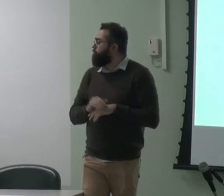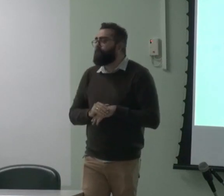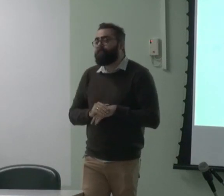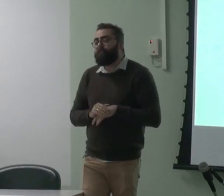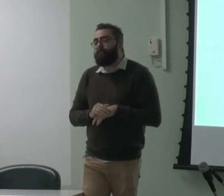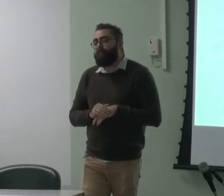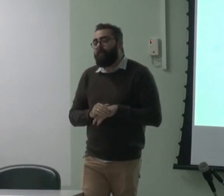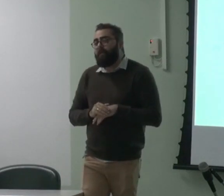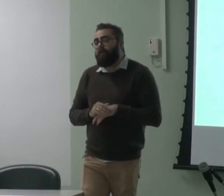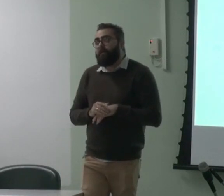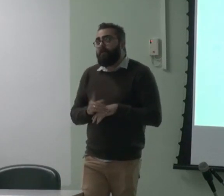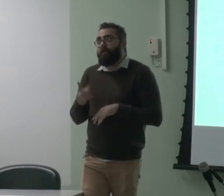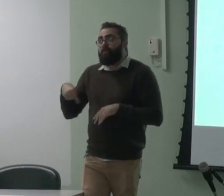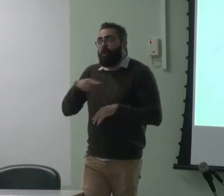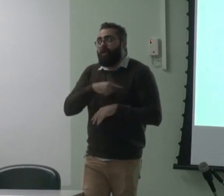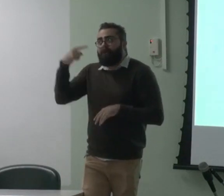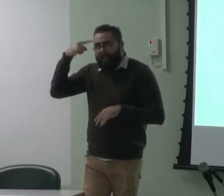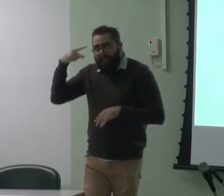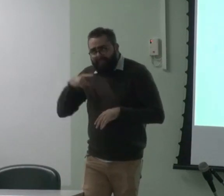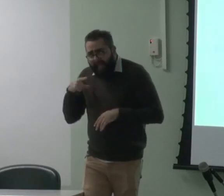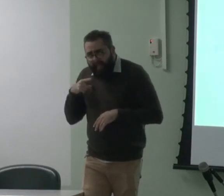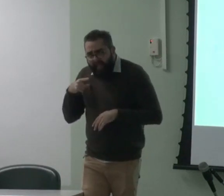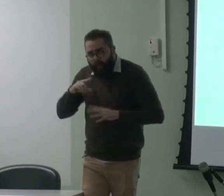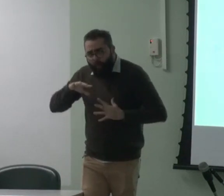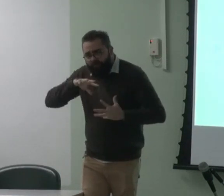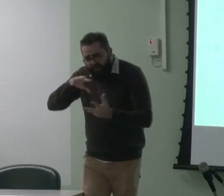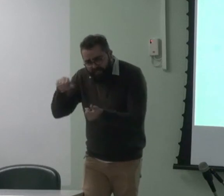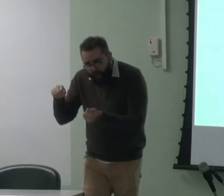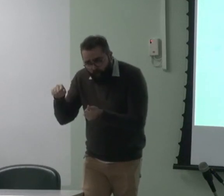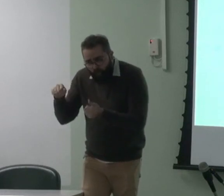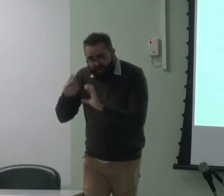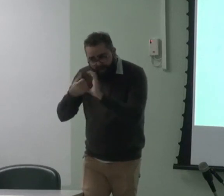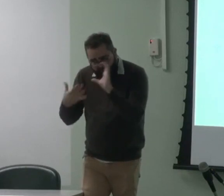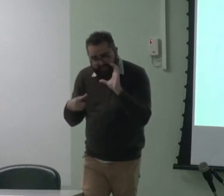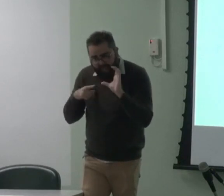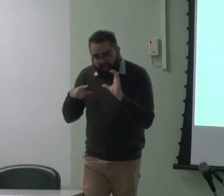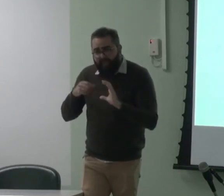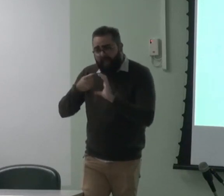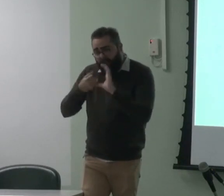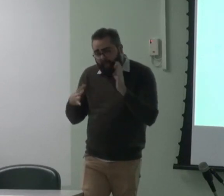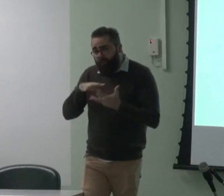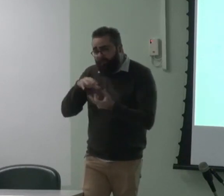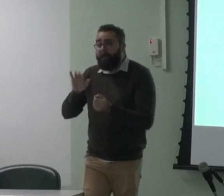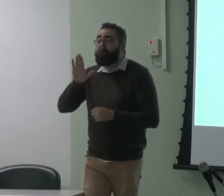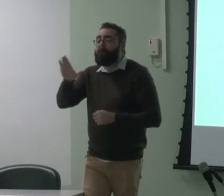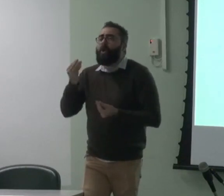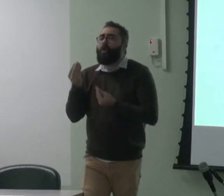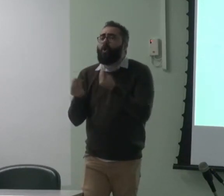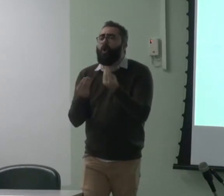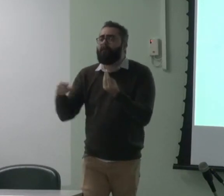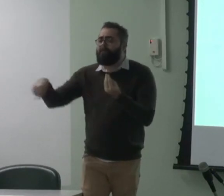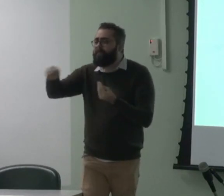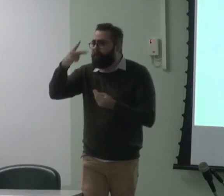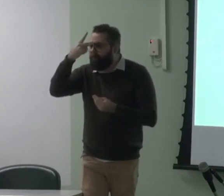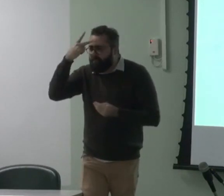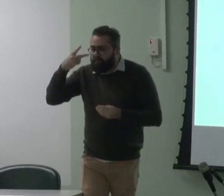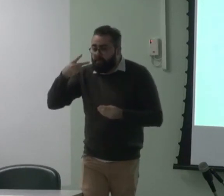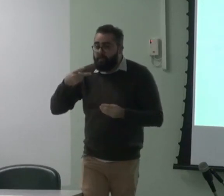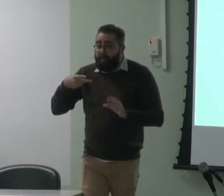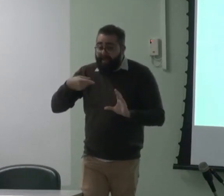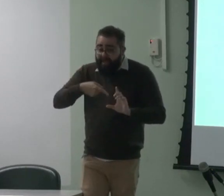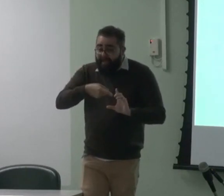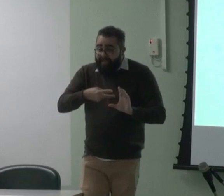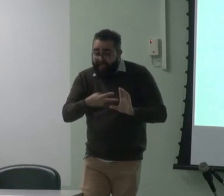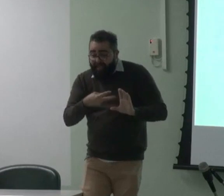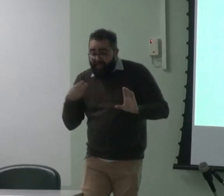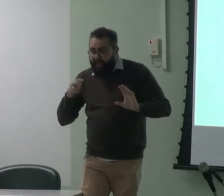assumption that universal characteristics of languages can be like recognized by exploring